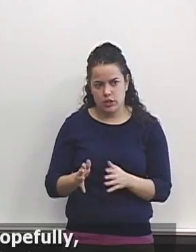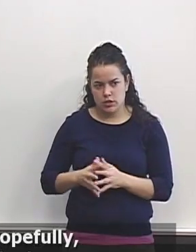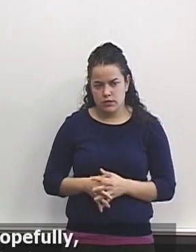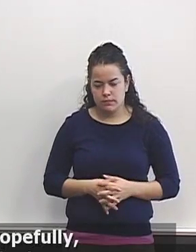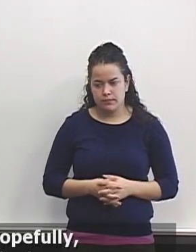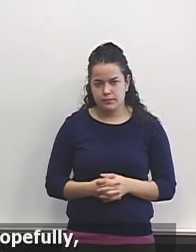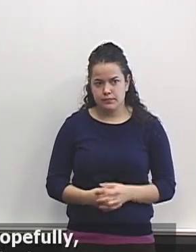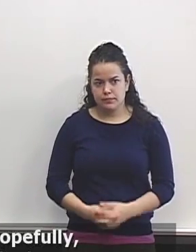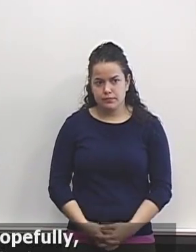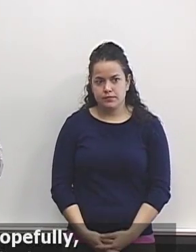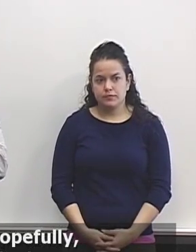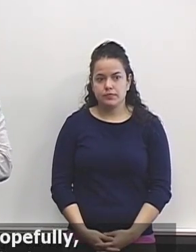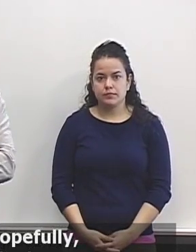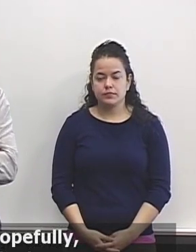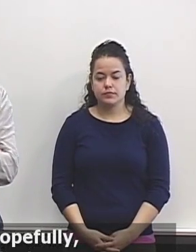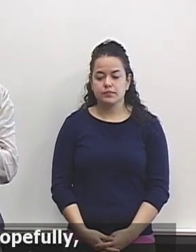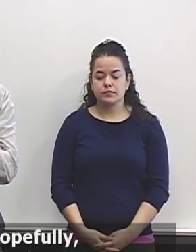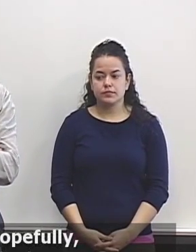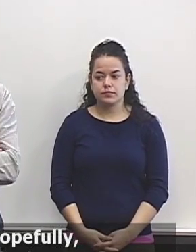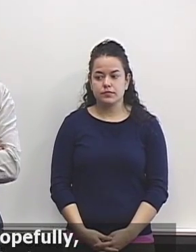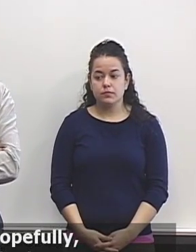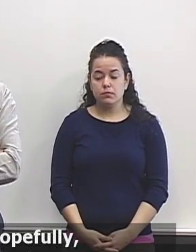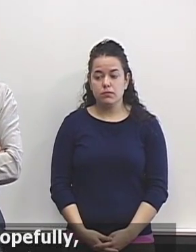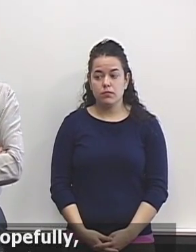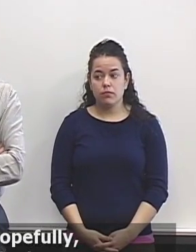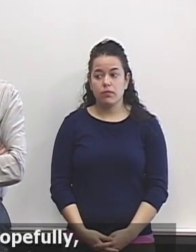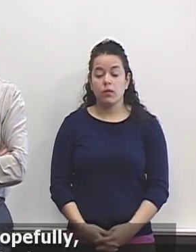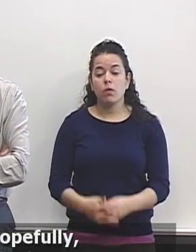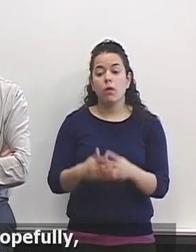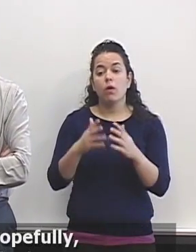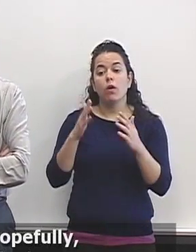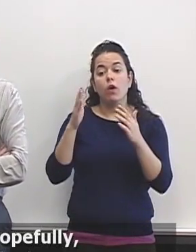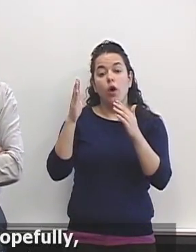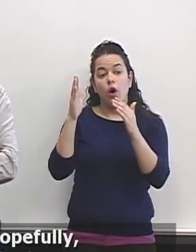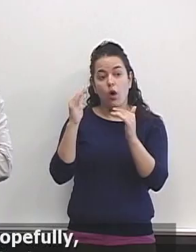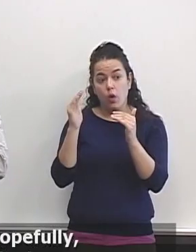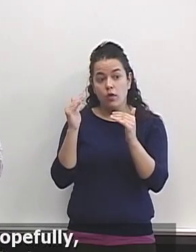And hopefully hold the language